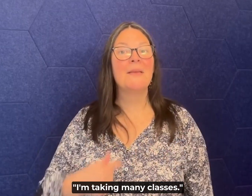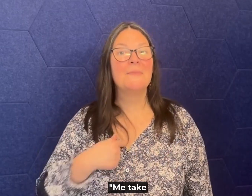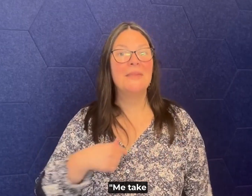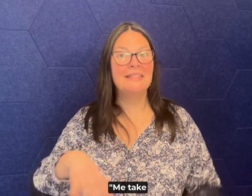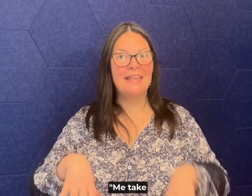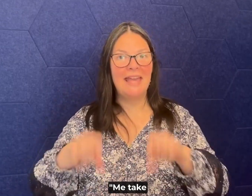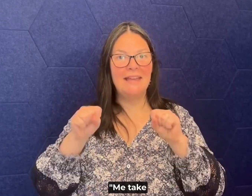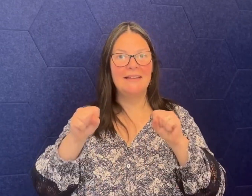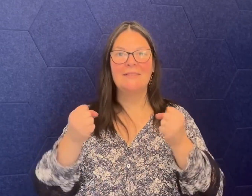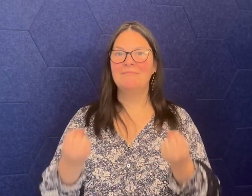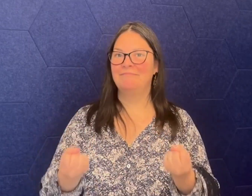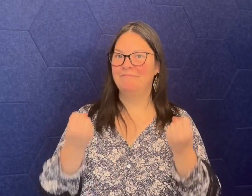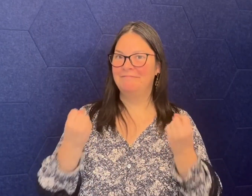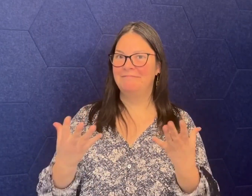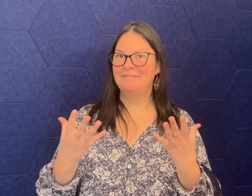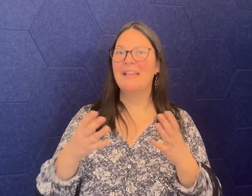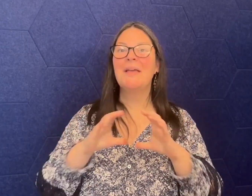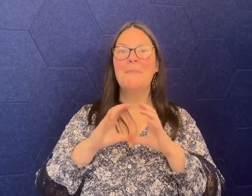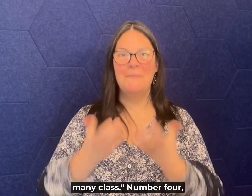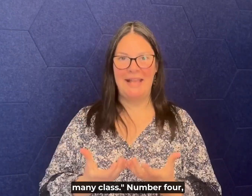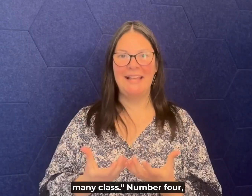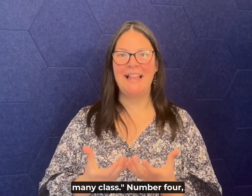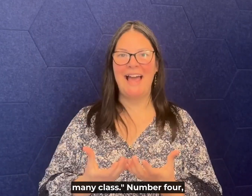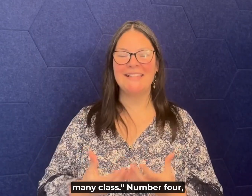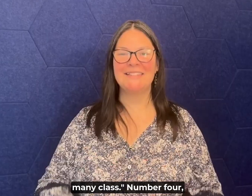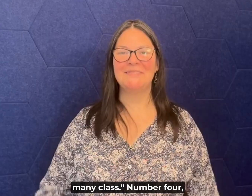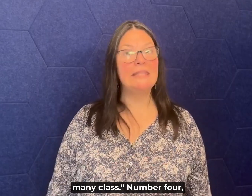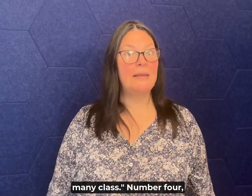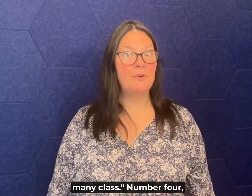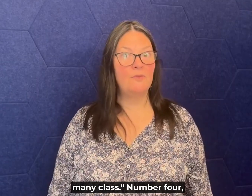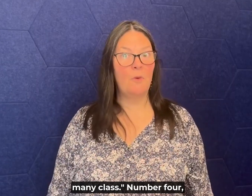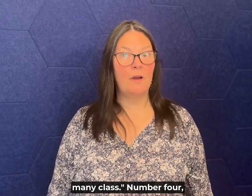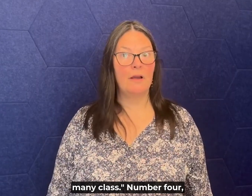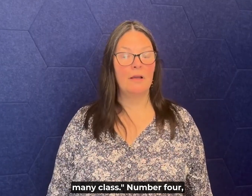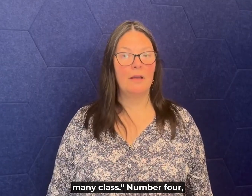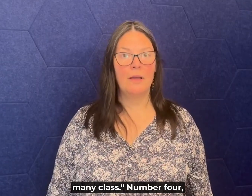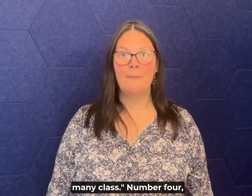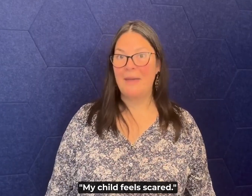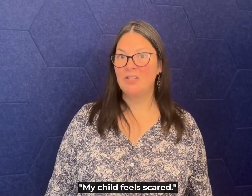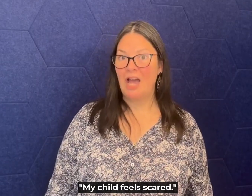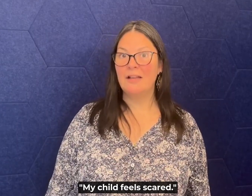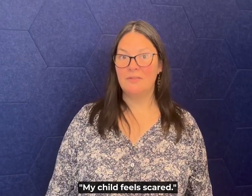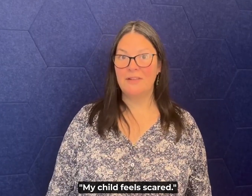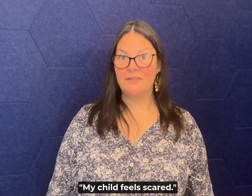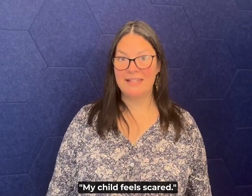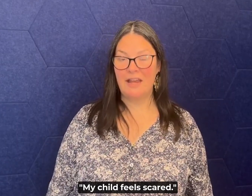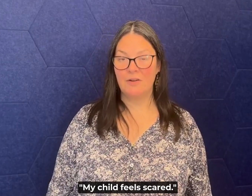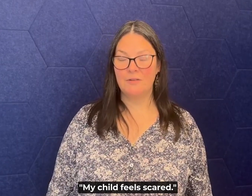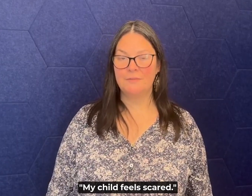Me take many class. Number 4, my child feels scared.